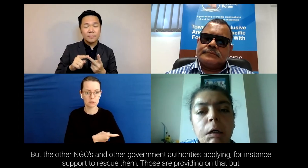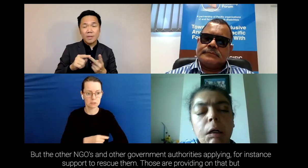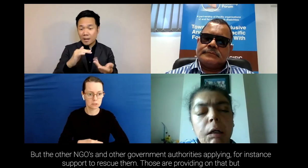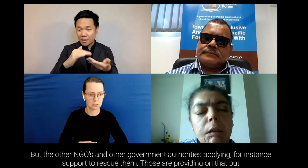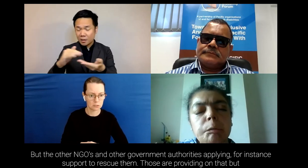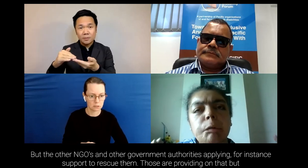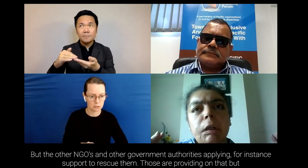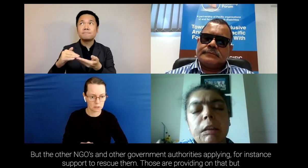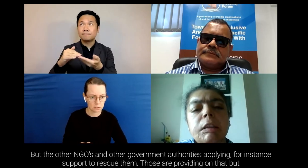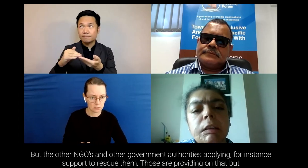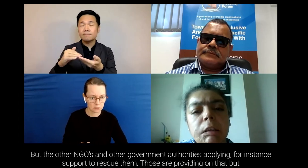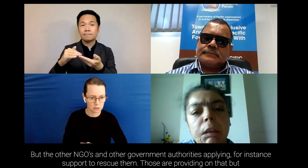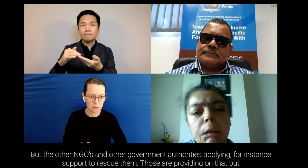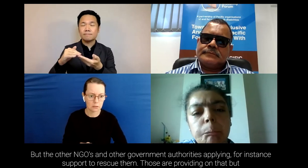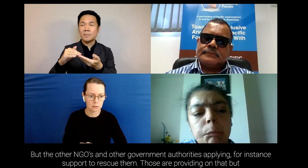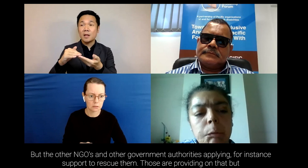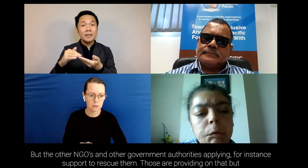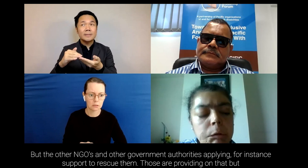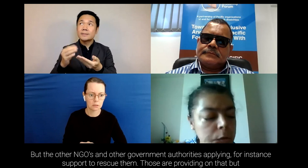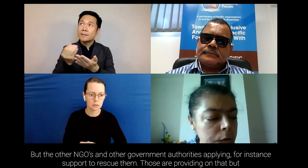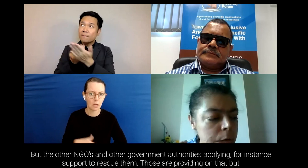the, for instance,